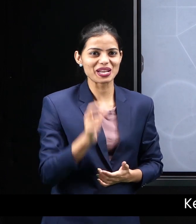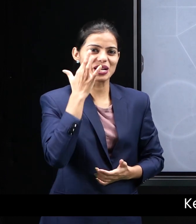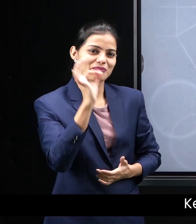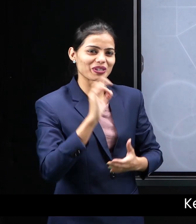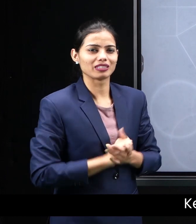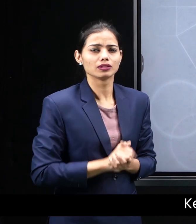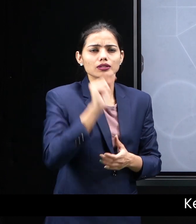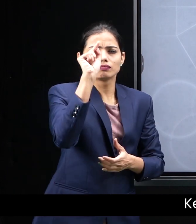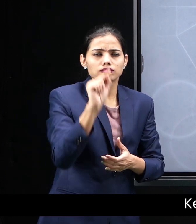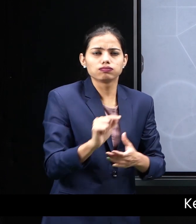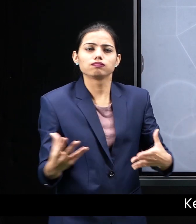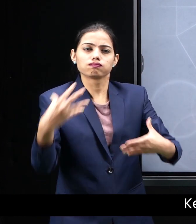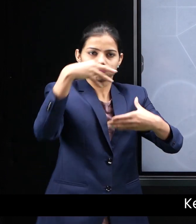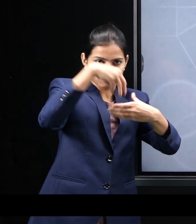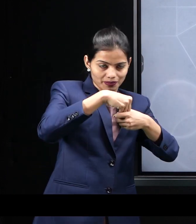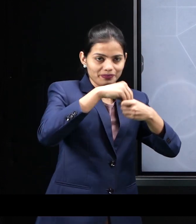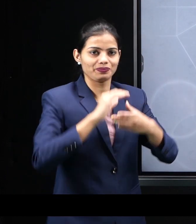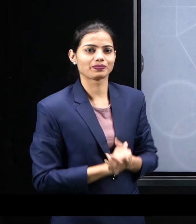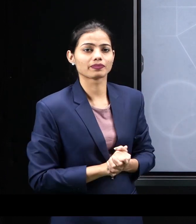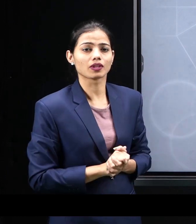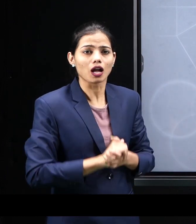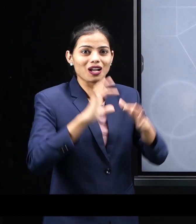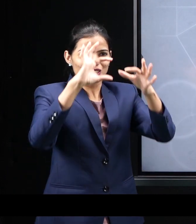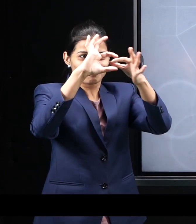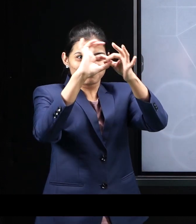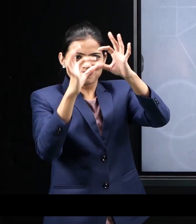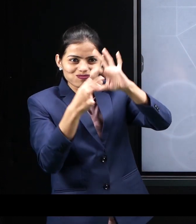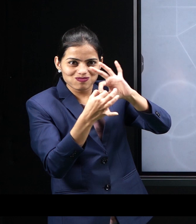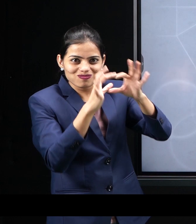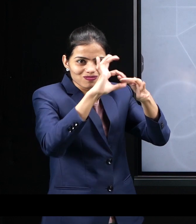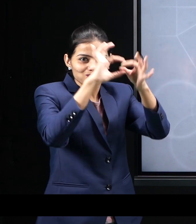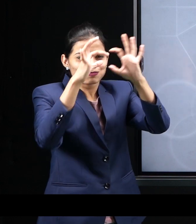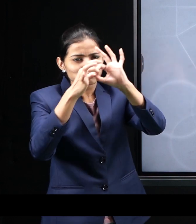Keywords from this lesson: set, Venn diagram,